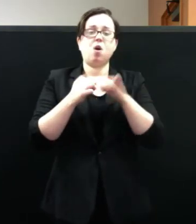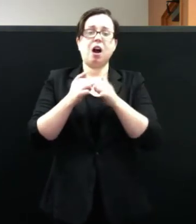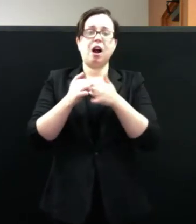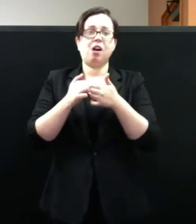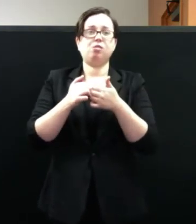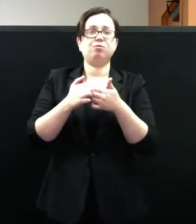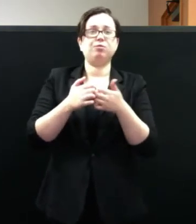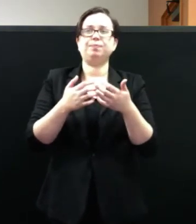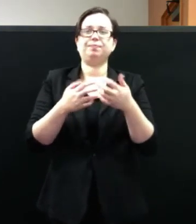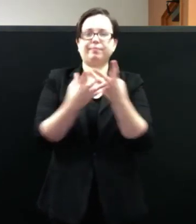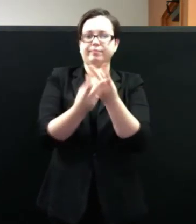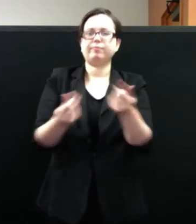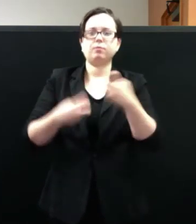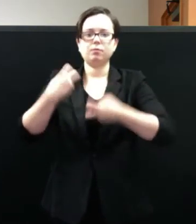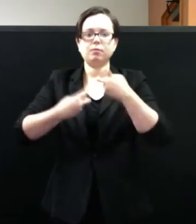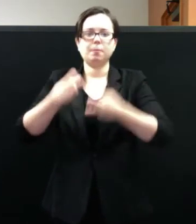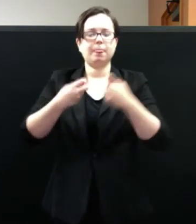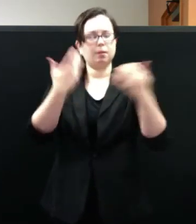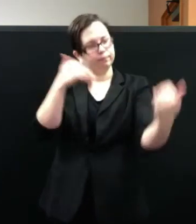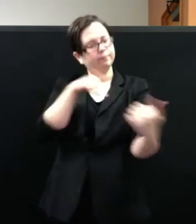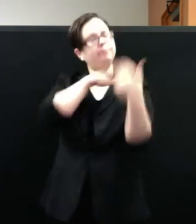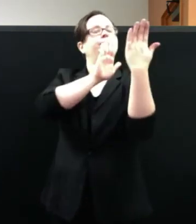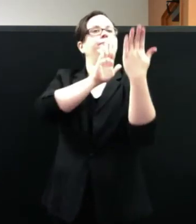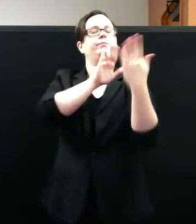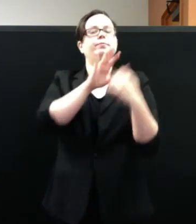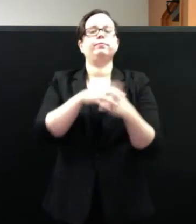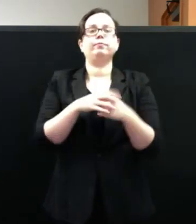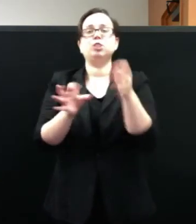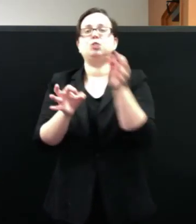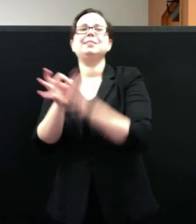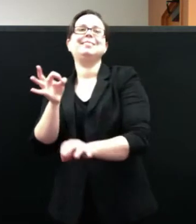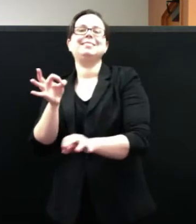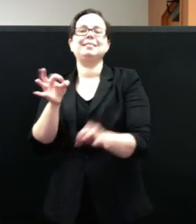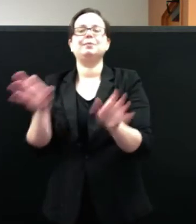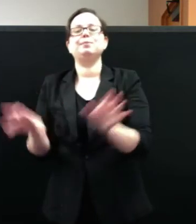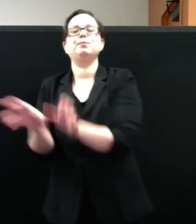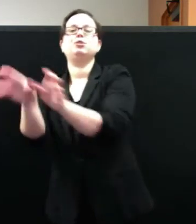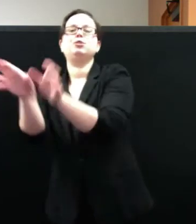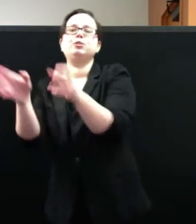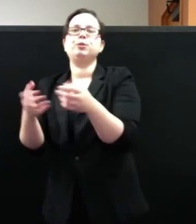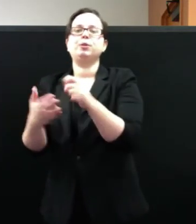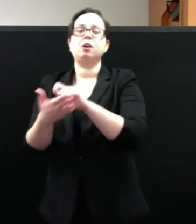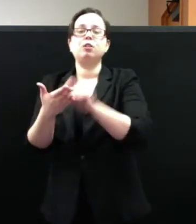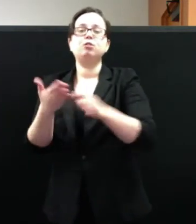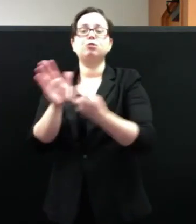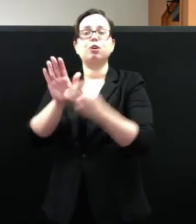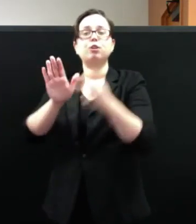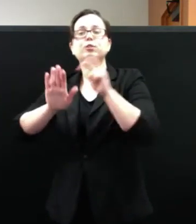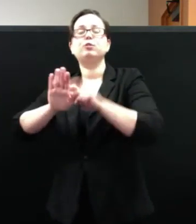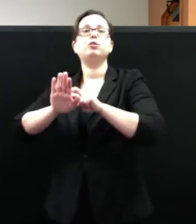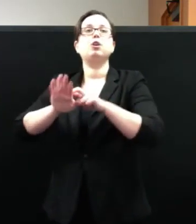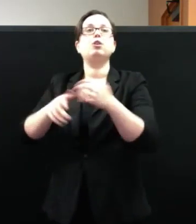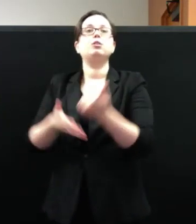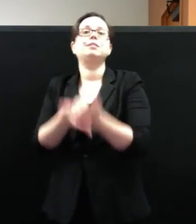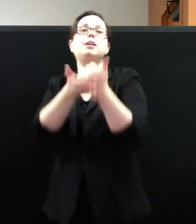So the seemingly trivial design exercise of drawing toast helps us get clear, engaged, and aligned. So next